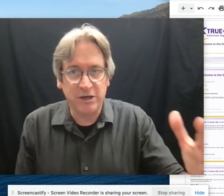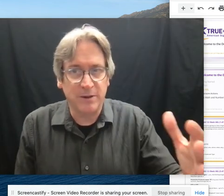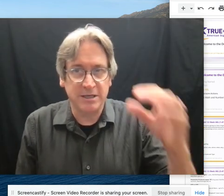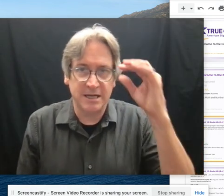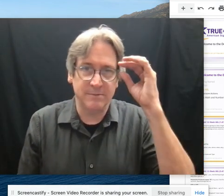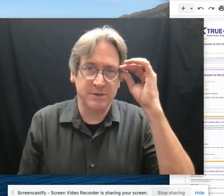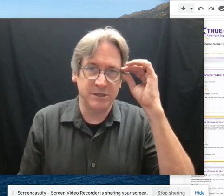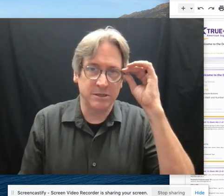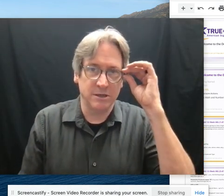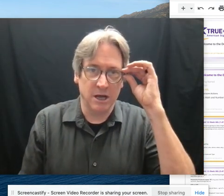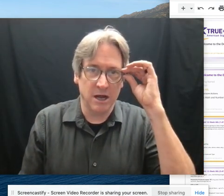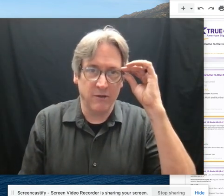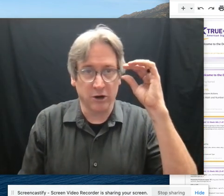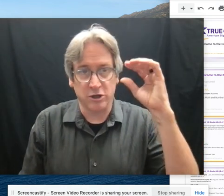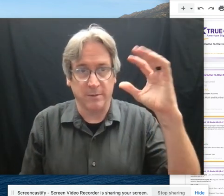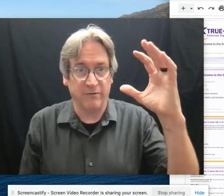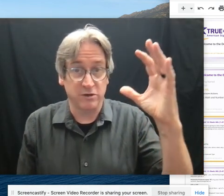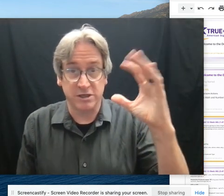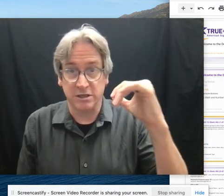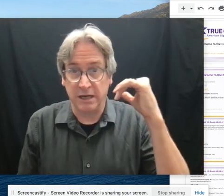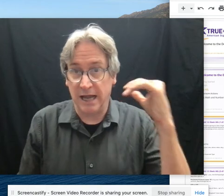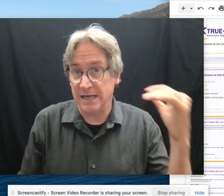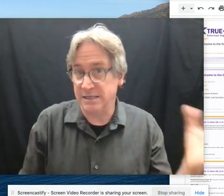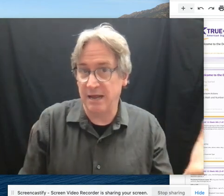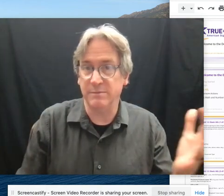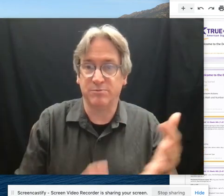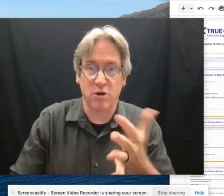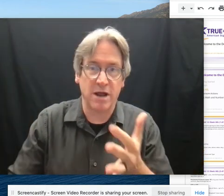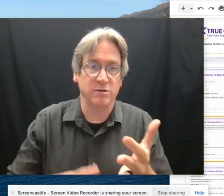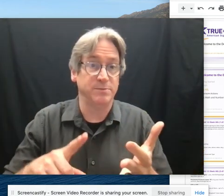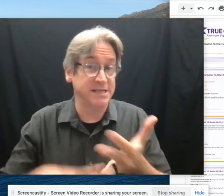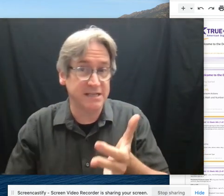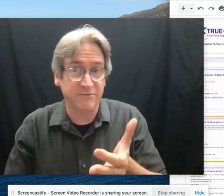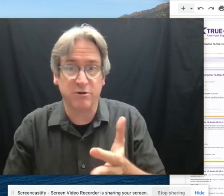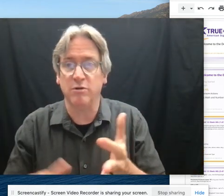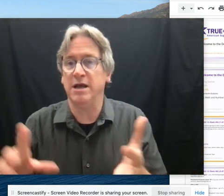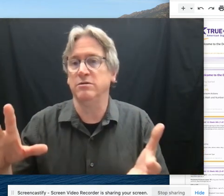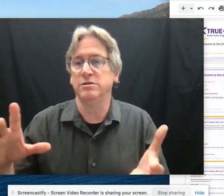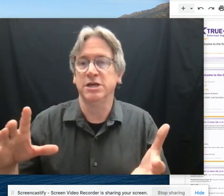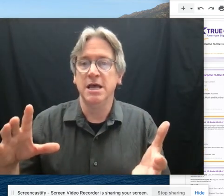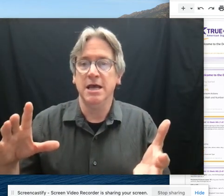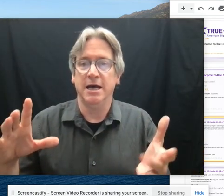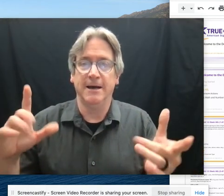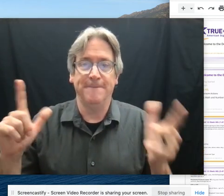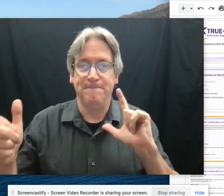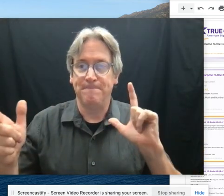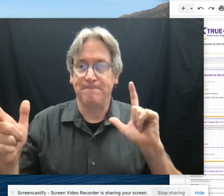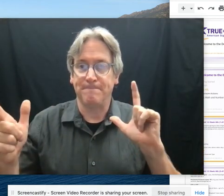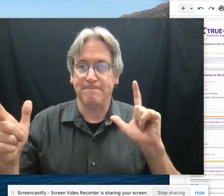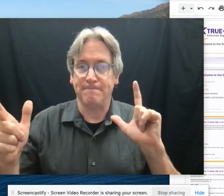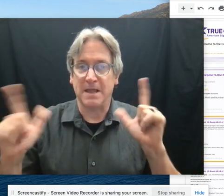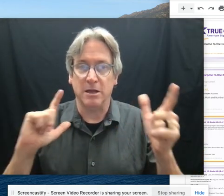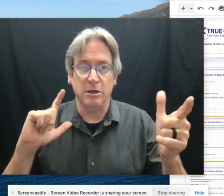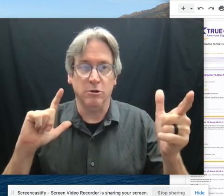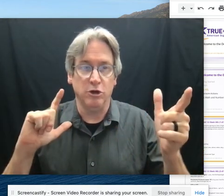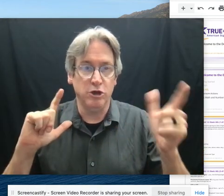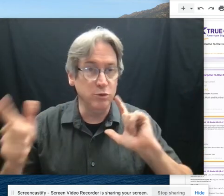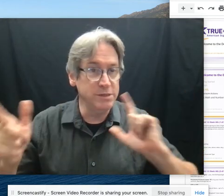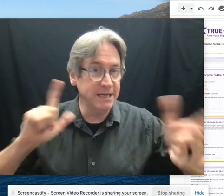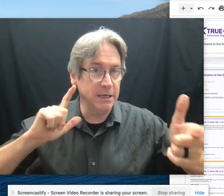some fingerspelling tips. They're going to talk about first and last names, pronouns, possessive pronouns,